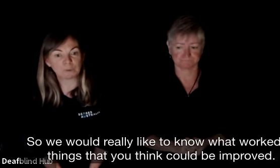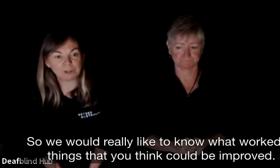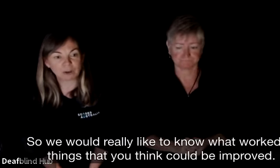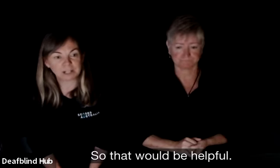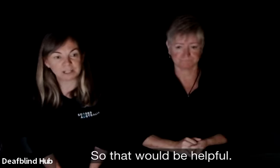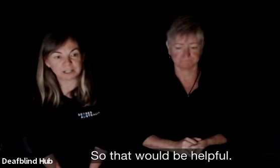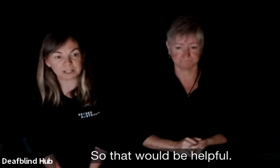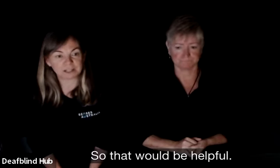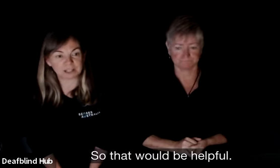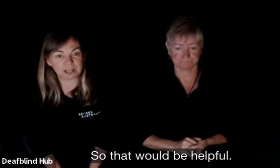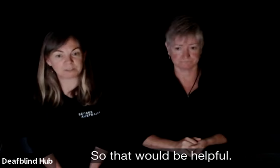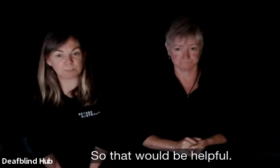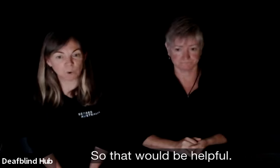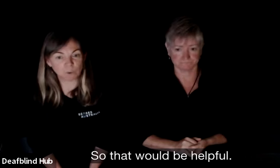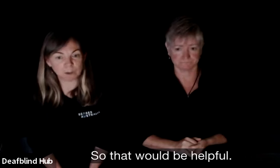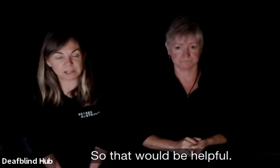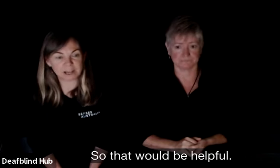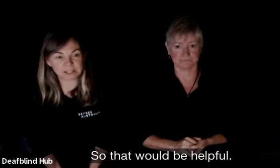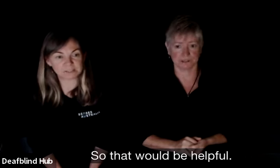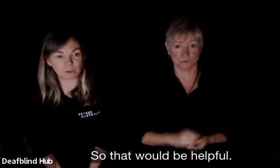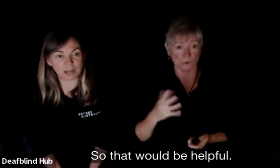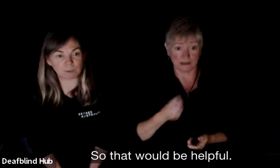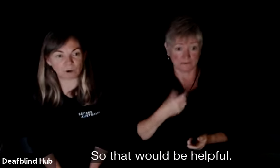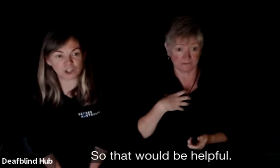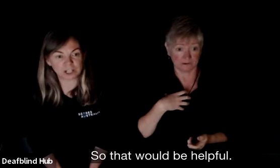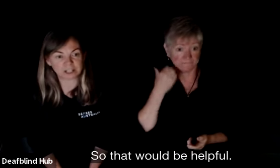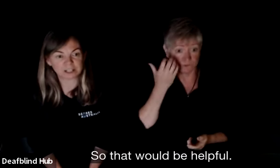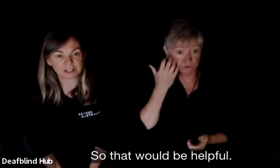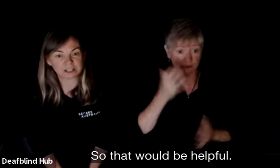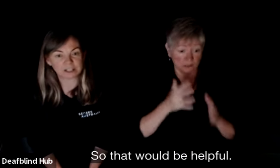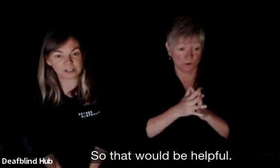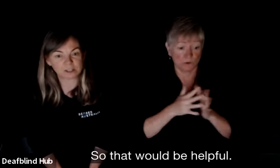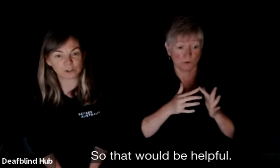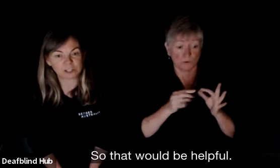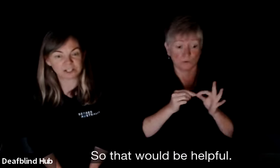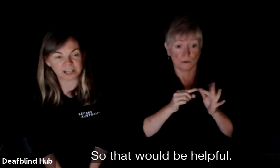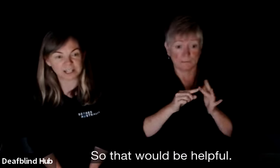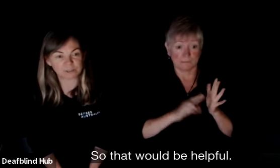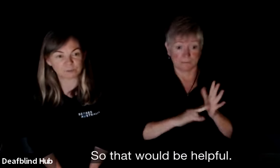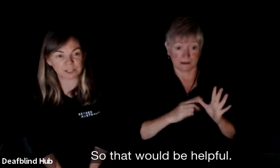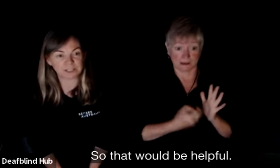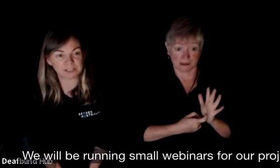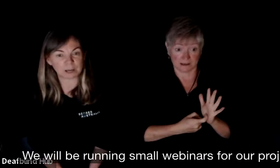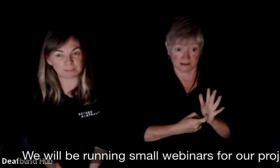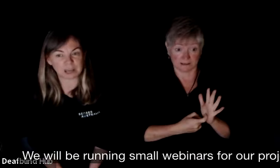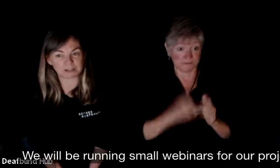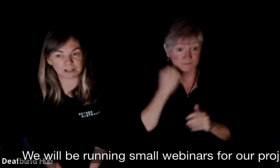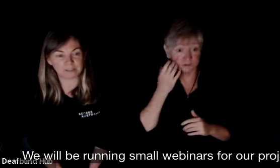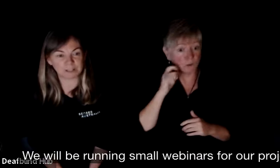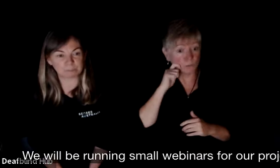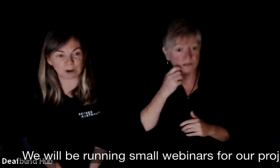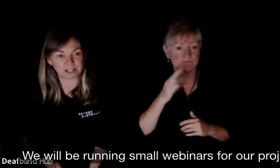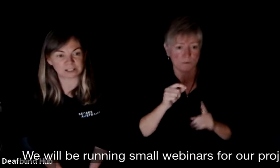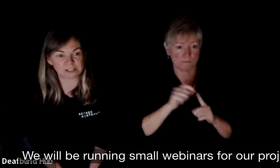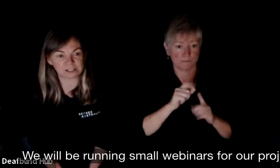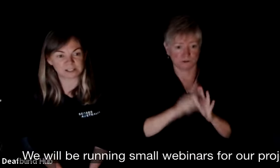We will be running more webinars for our project. So today is really about